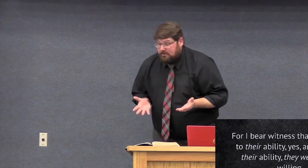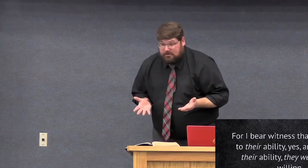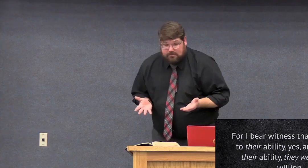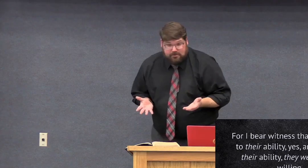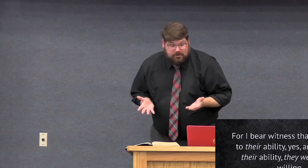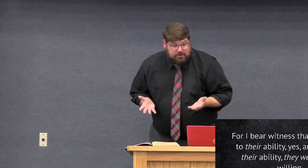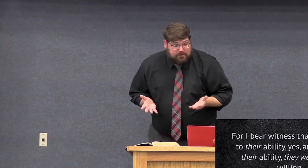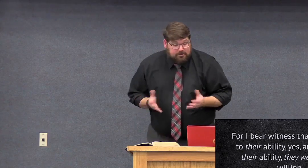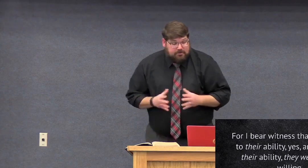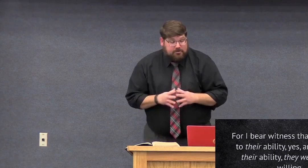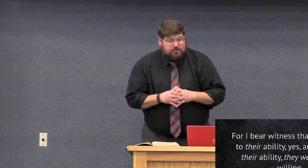Do you understand what I mean?